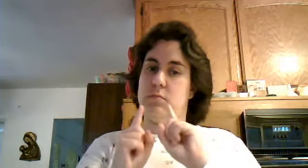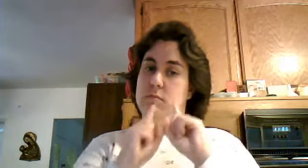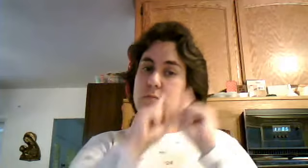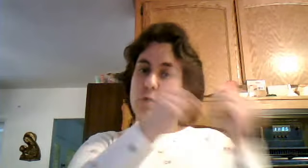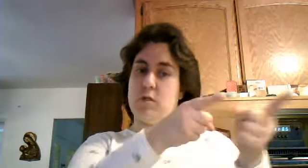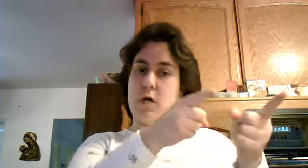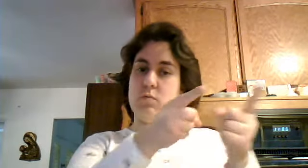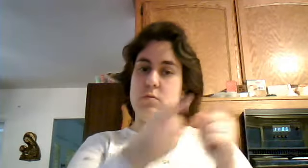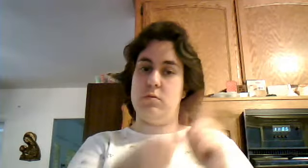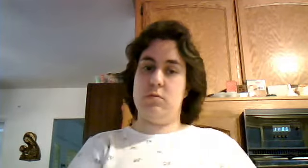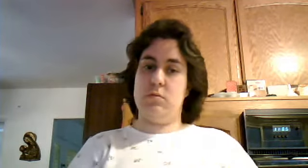go.